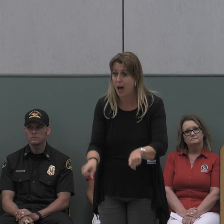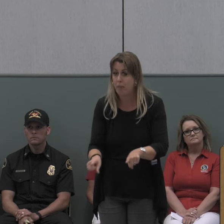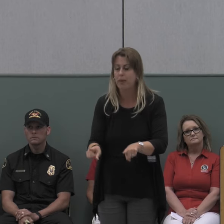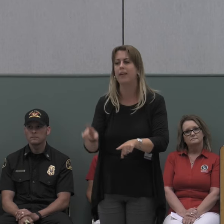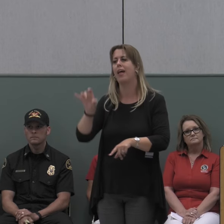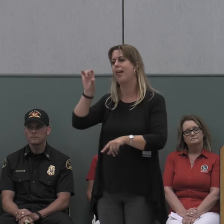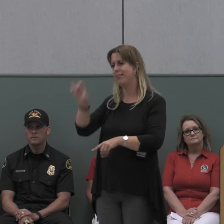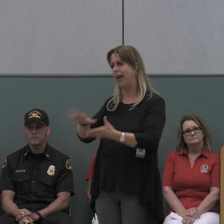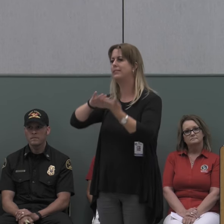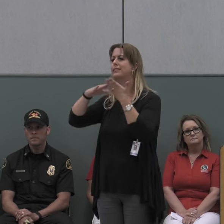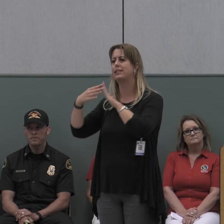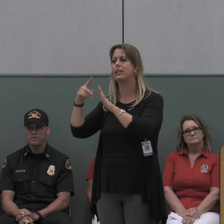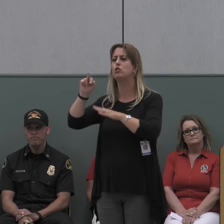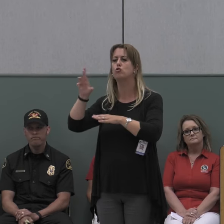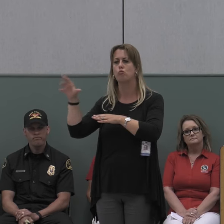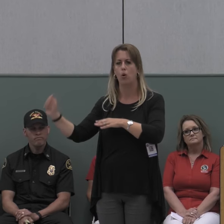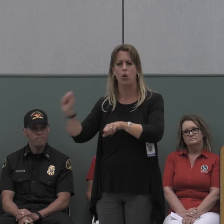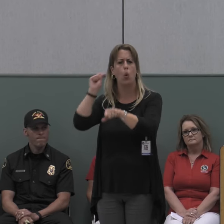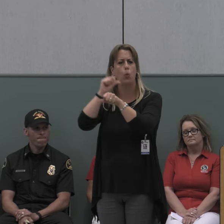team. And